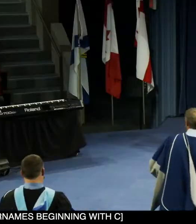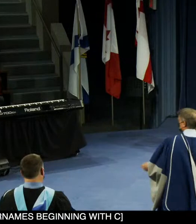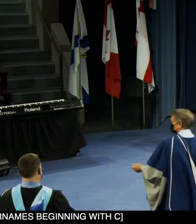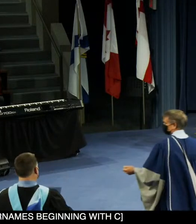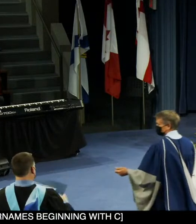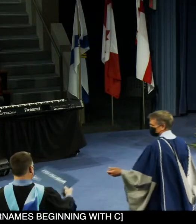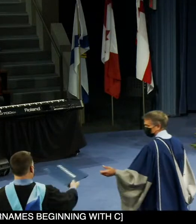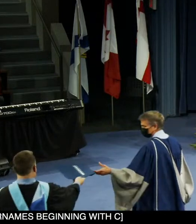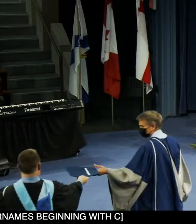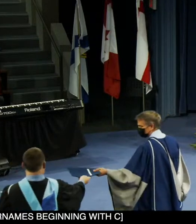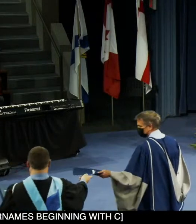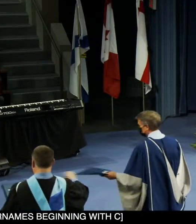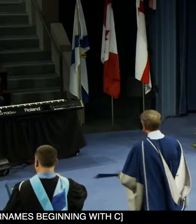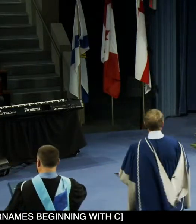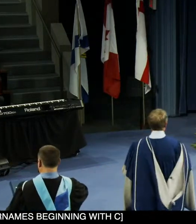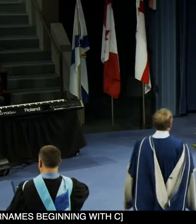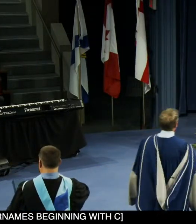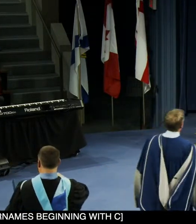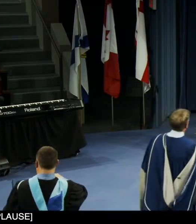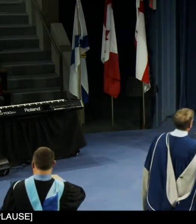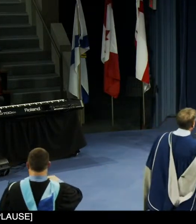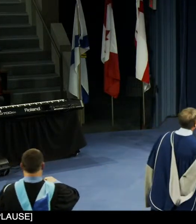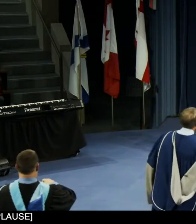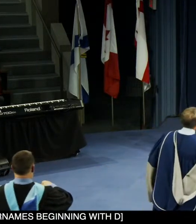Laura Doran.